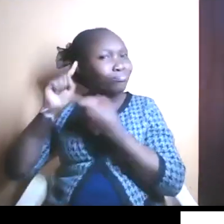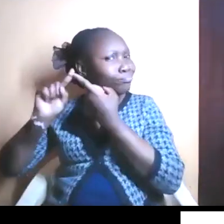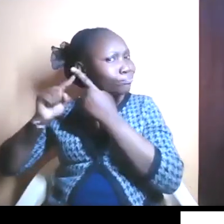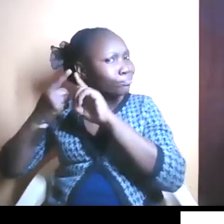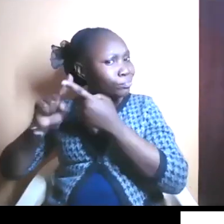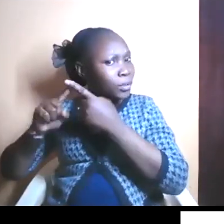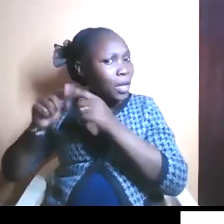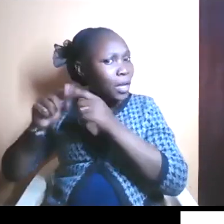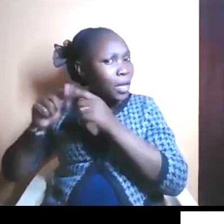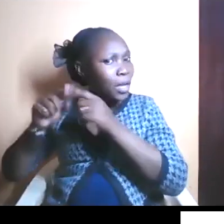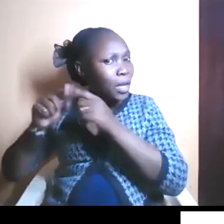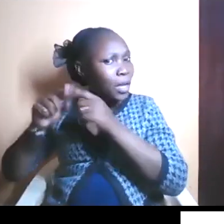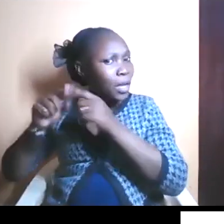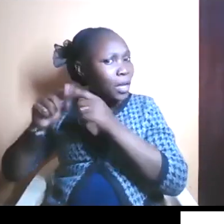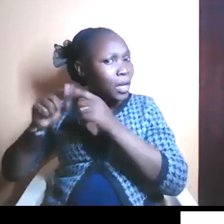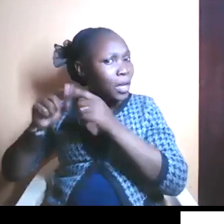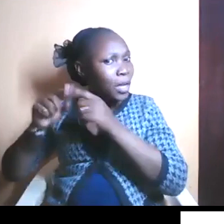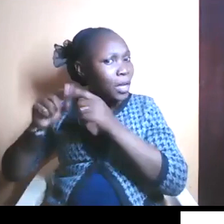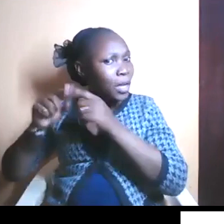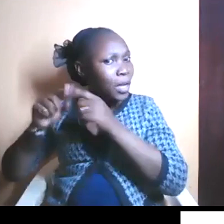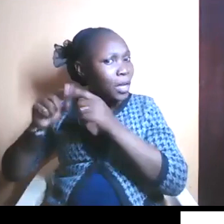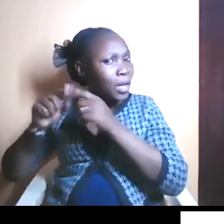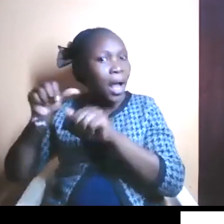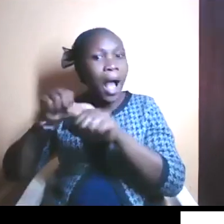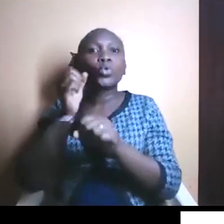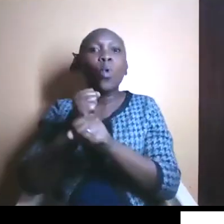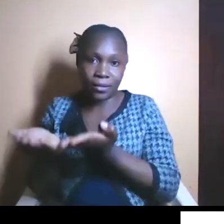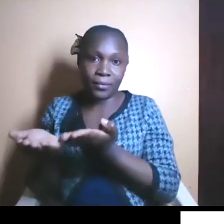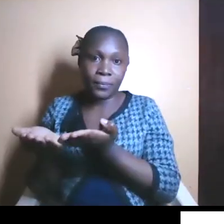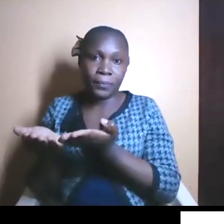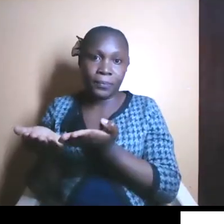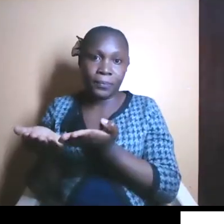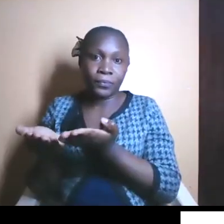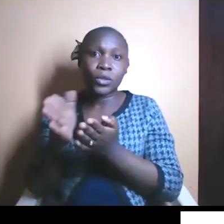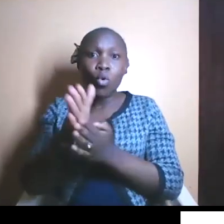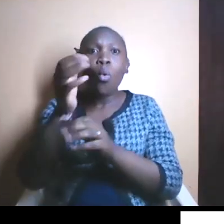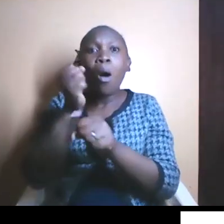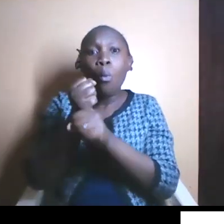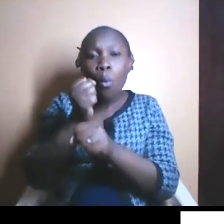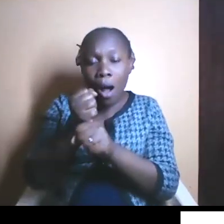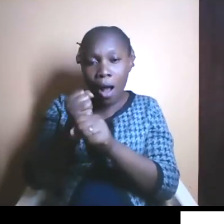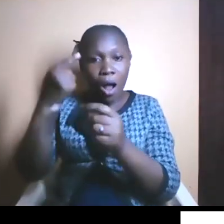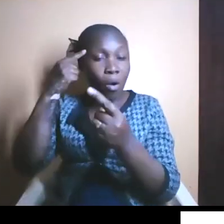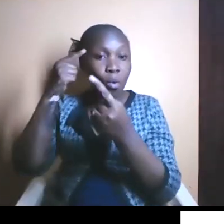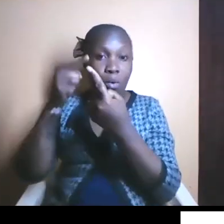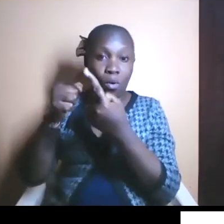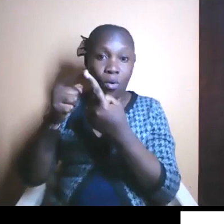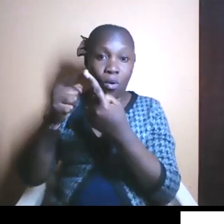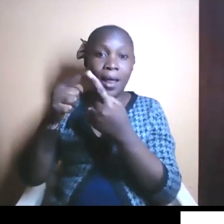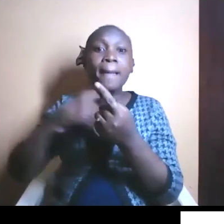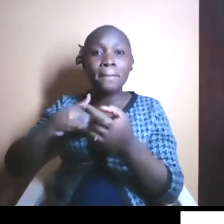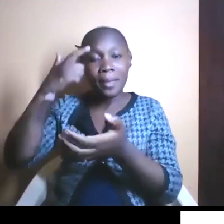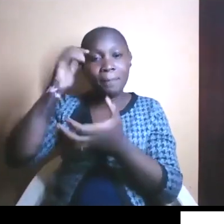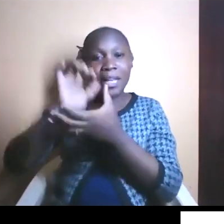imbalance and your mid-year career goals. I believe that most of you joining us here today are either